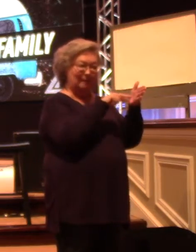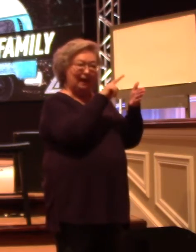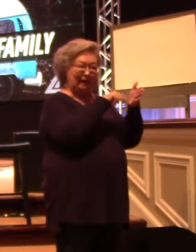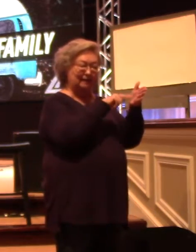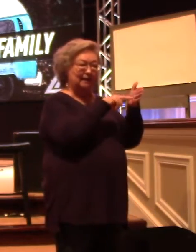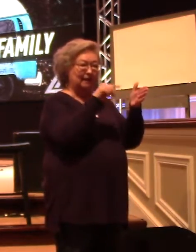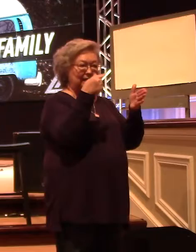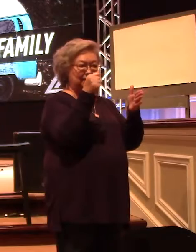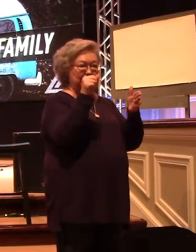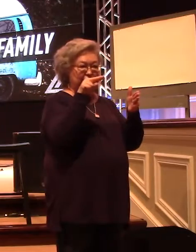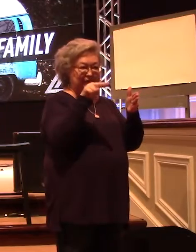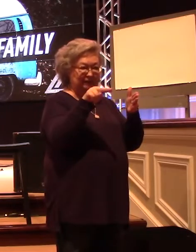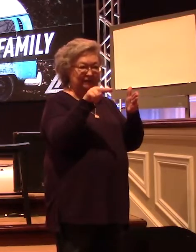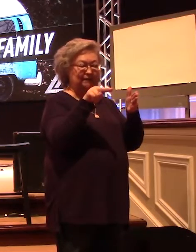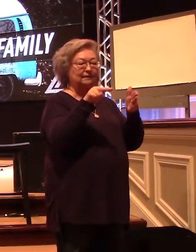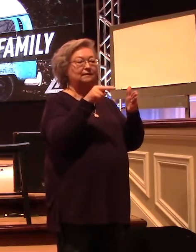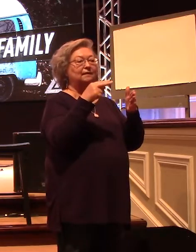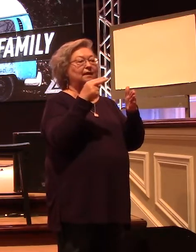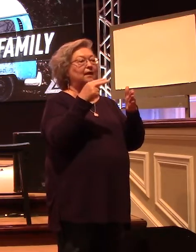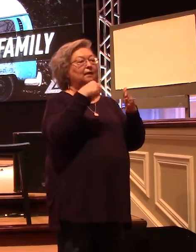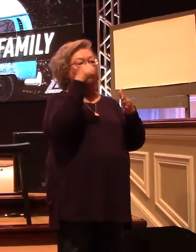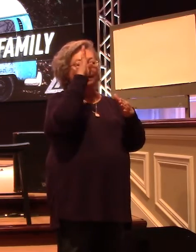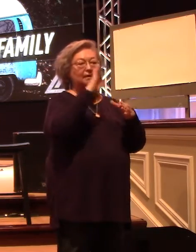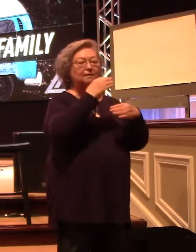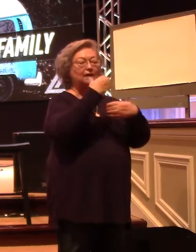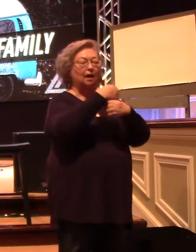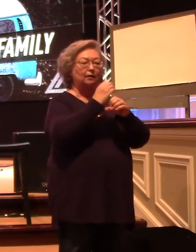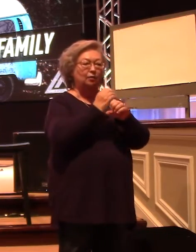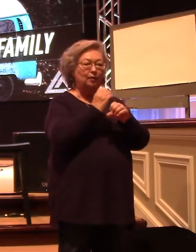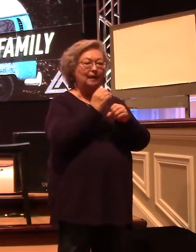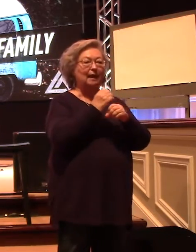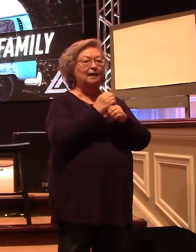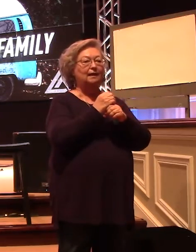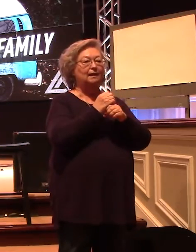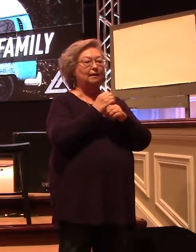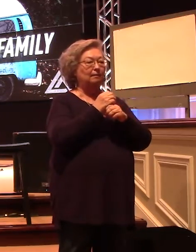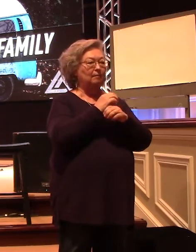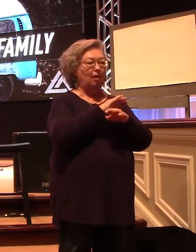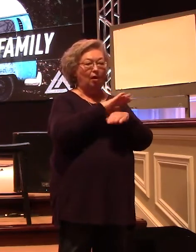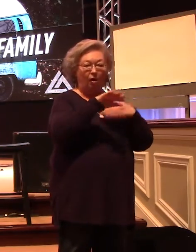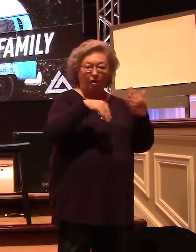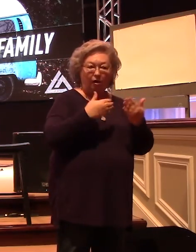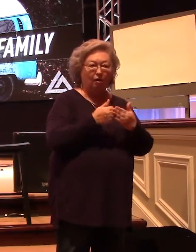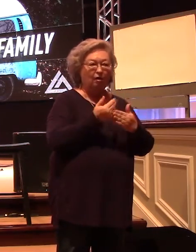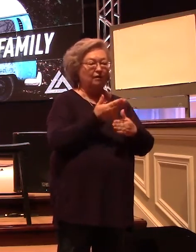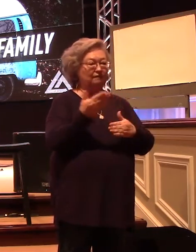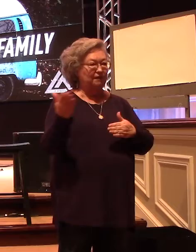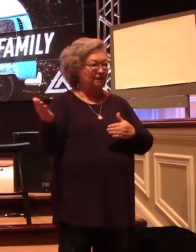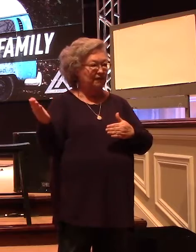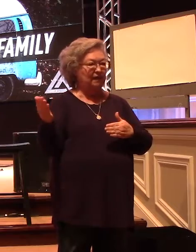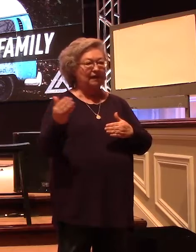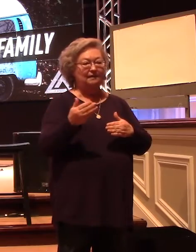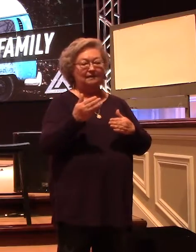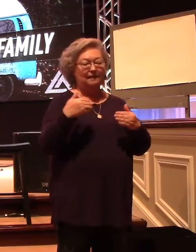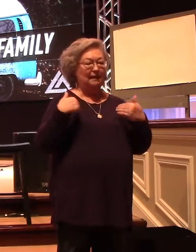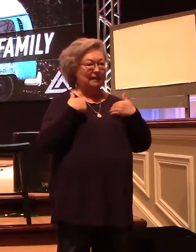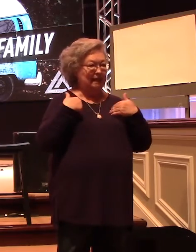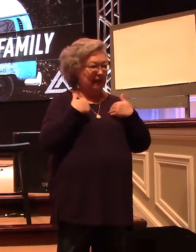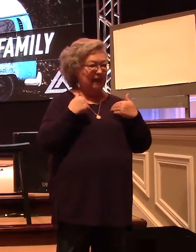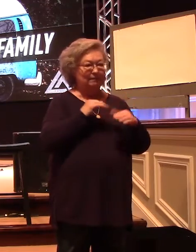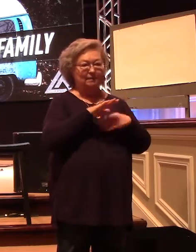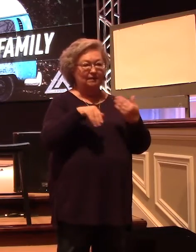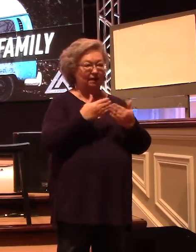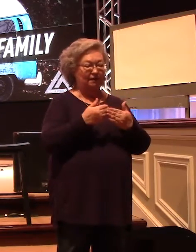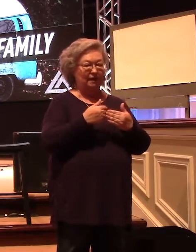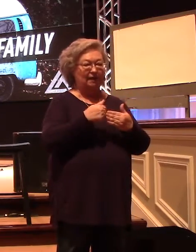know about the earth and creation. He creates man. He places man in a garden. And he says to the man, here's